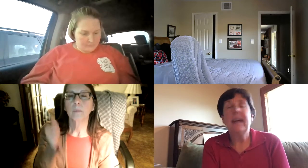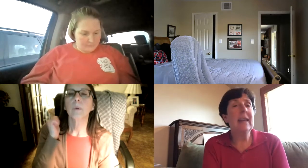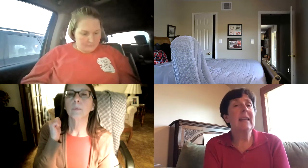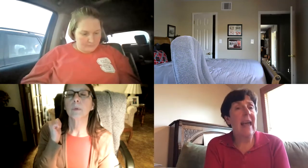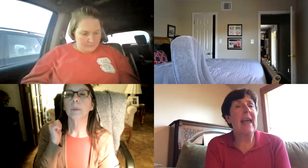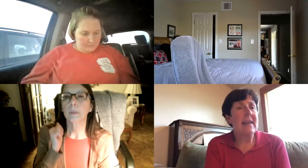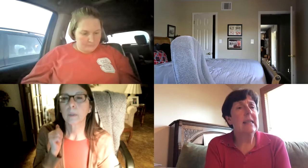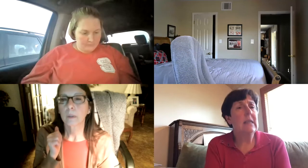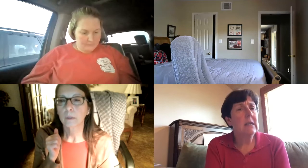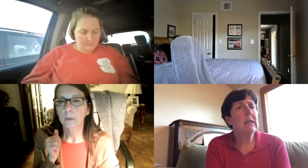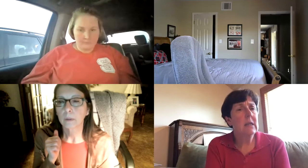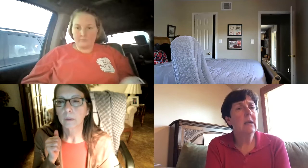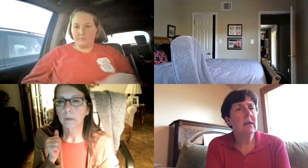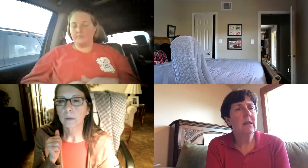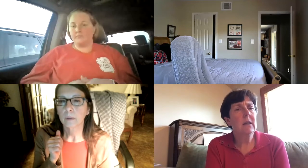Can and can't.